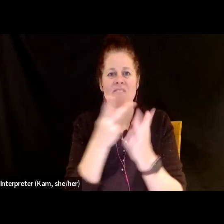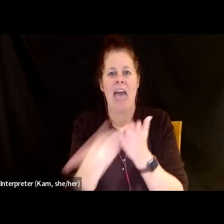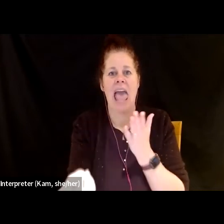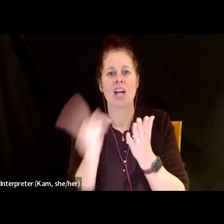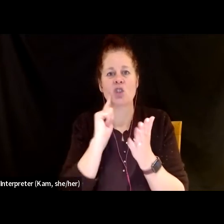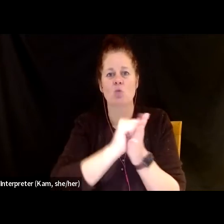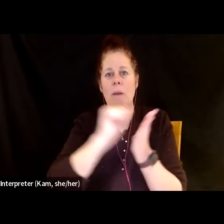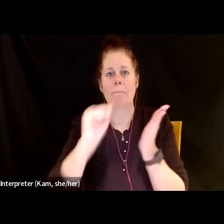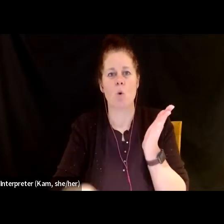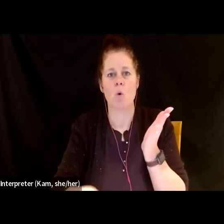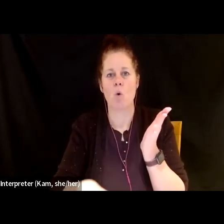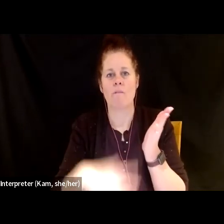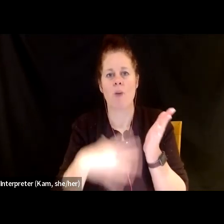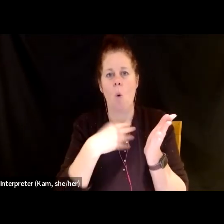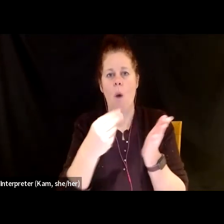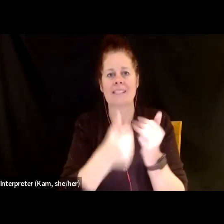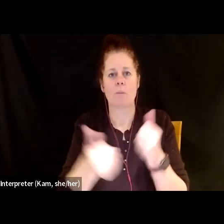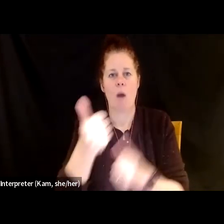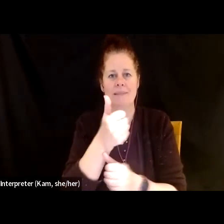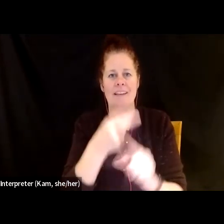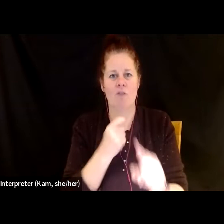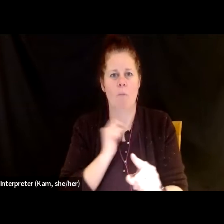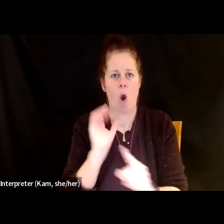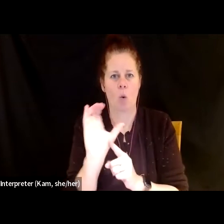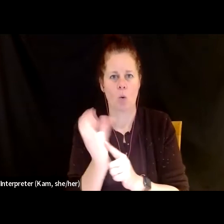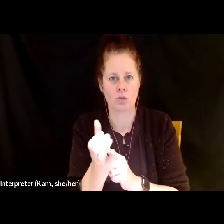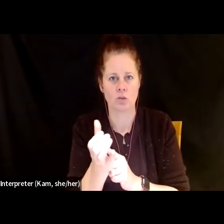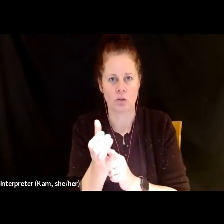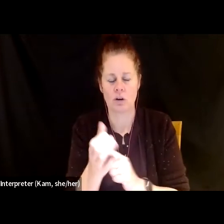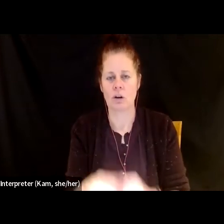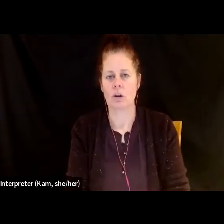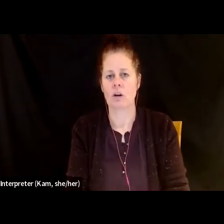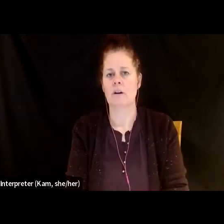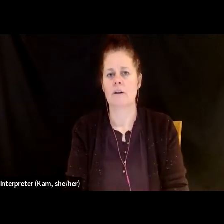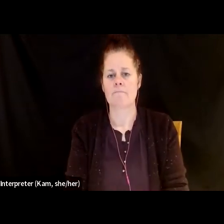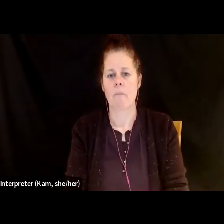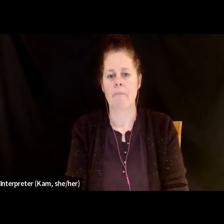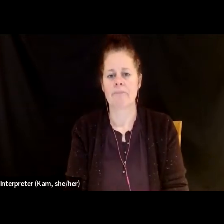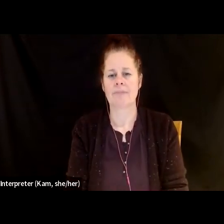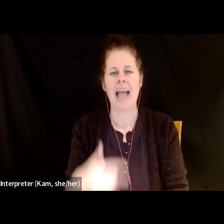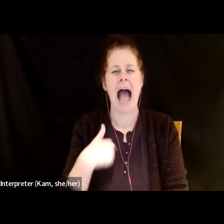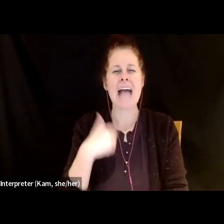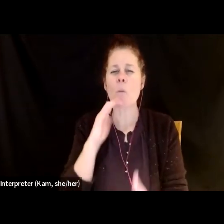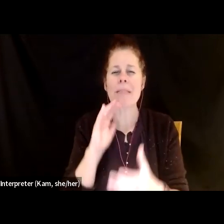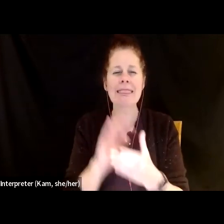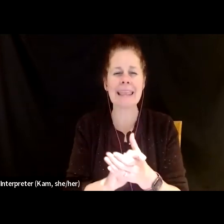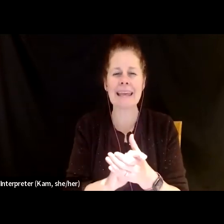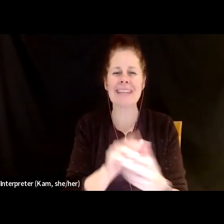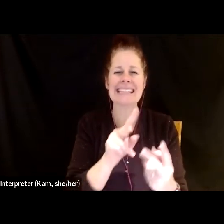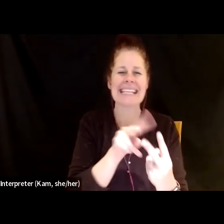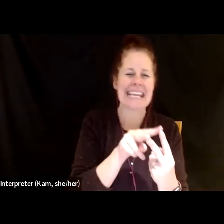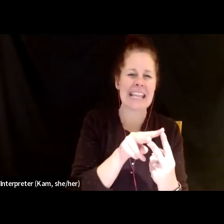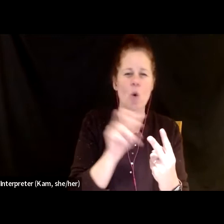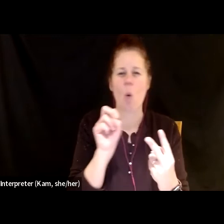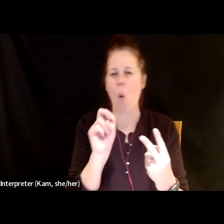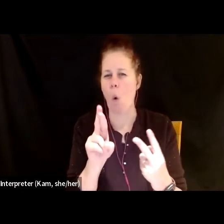this resonated with you as well as far as why this people work. You know, I don't believe it's an either or, it needs to be both and. I think